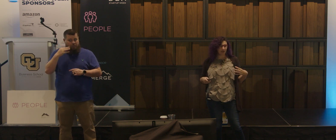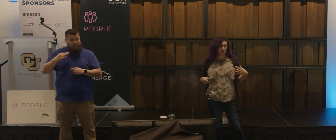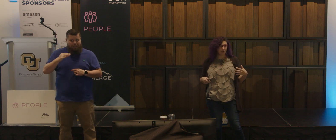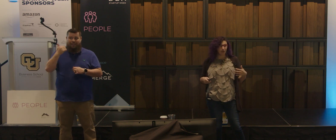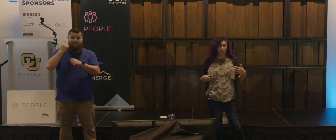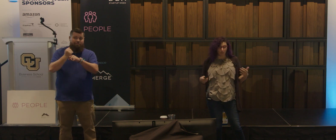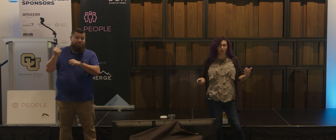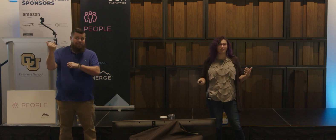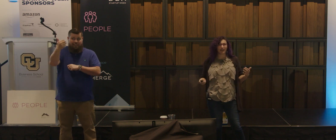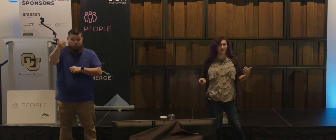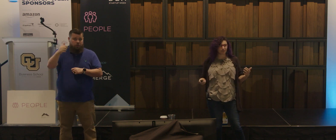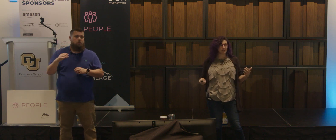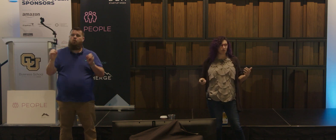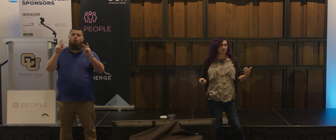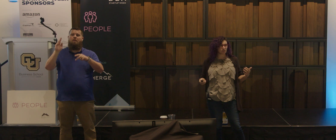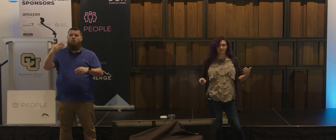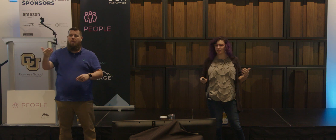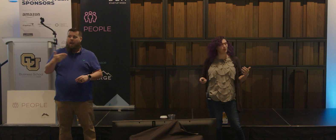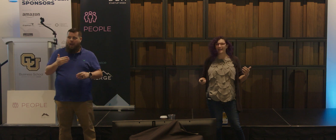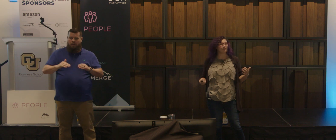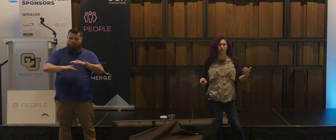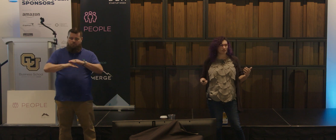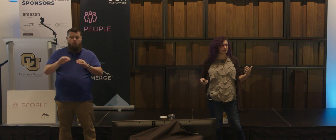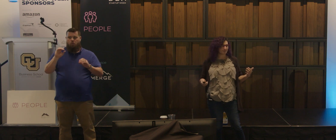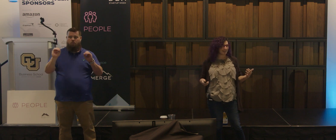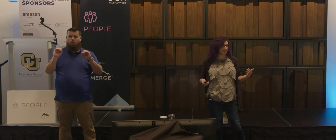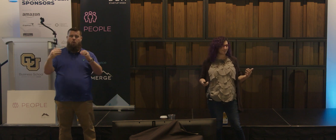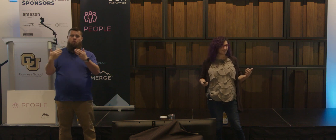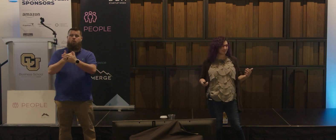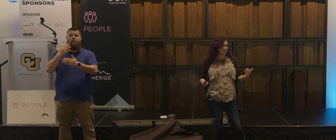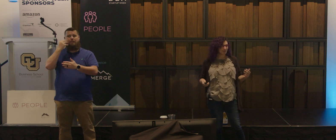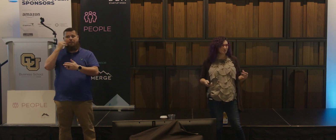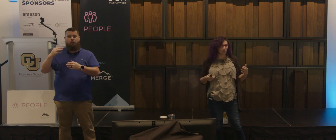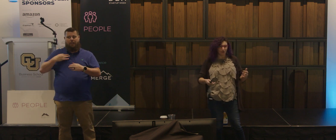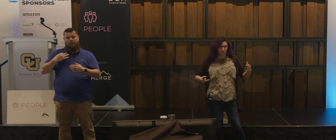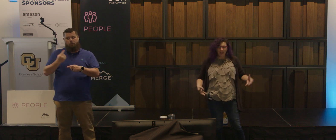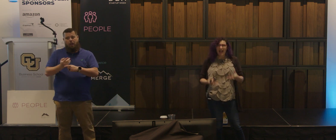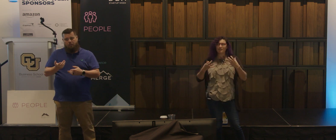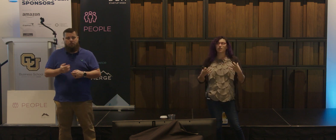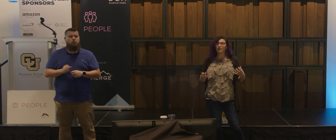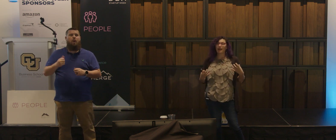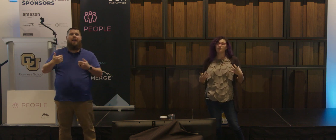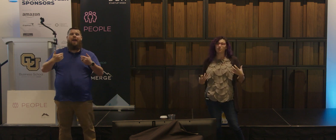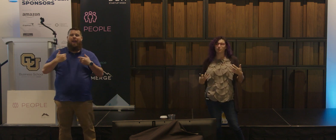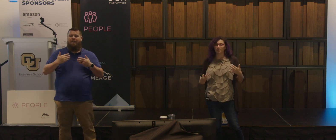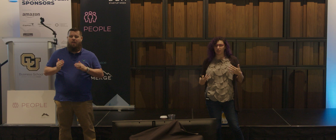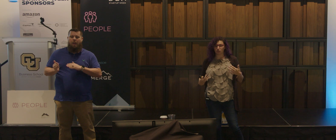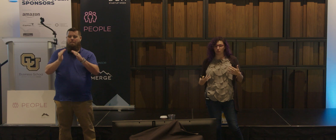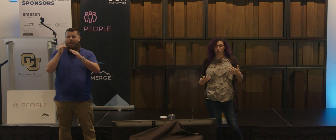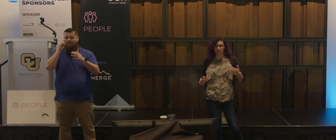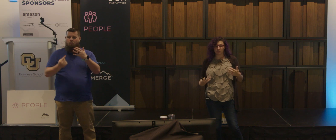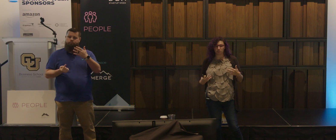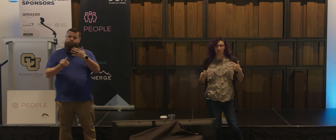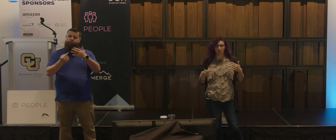from now, no one will have hired entry-level positions and you will not have new experienced candidates. So having a path of upward mobility